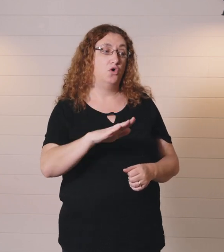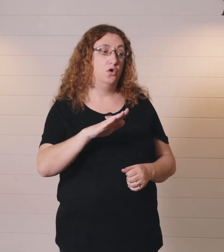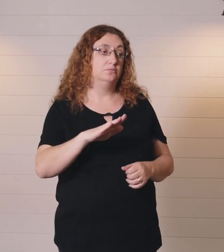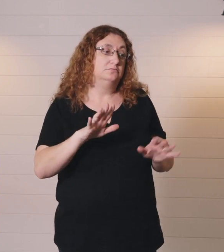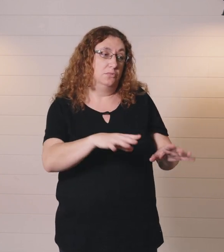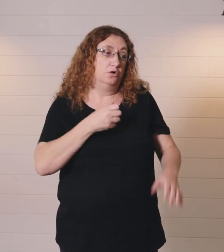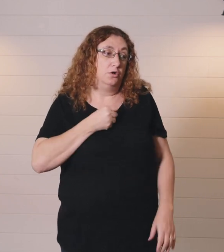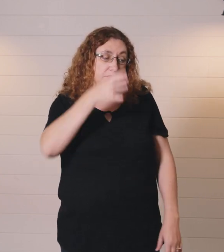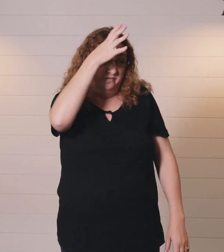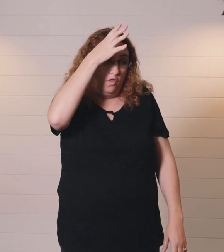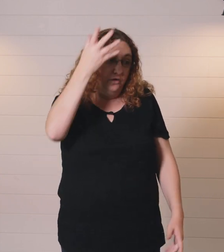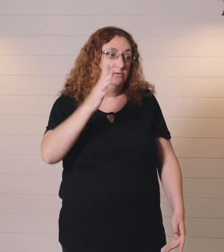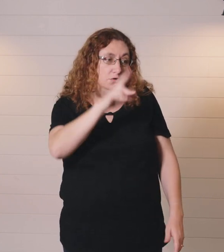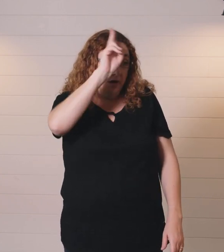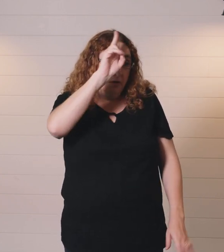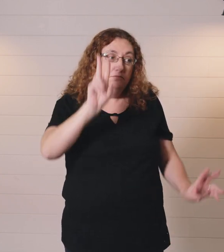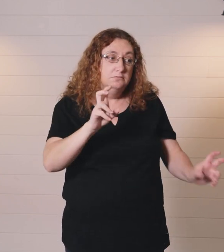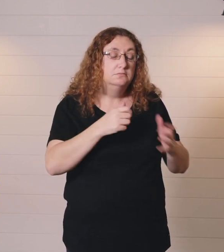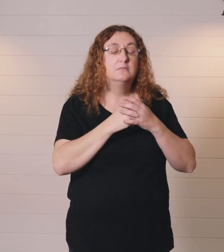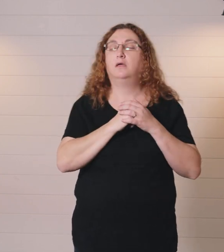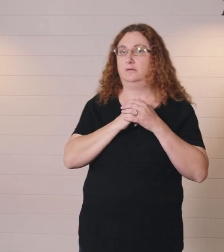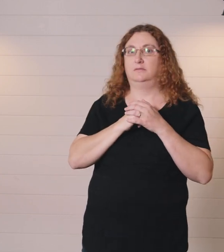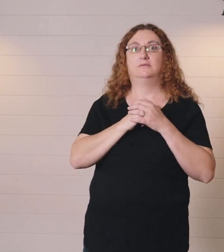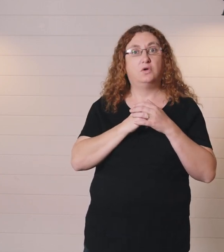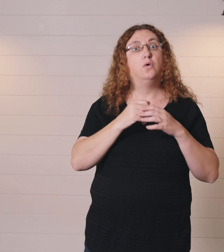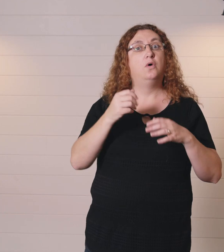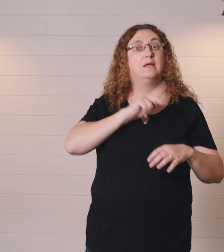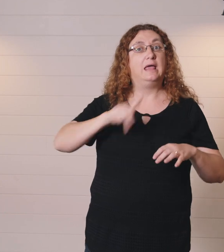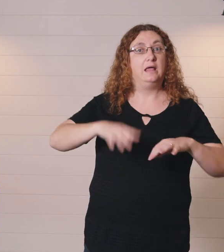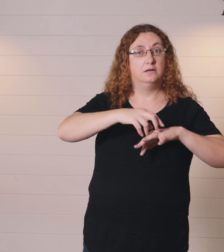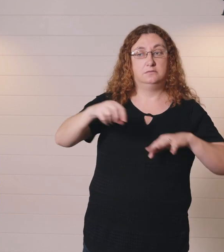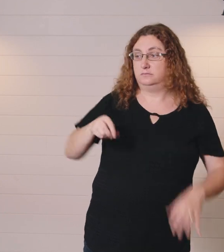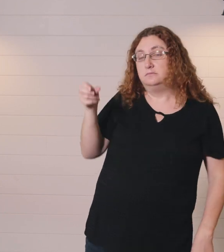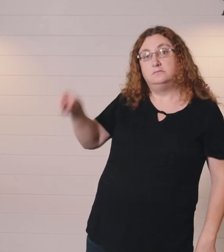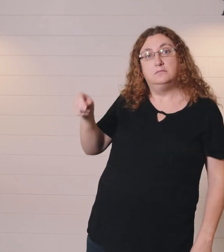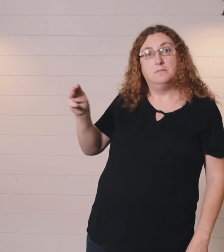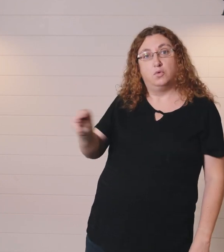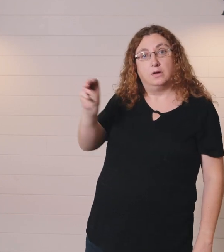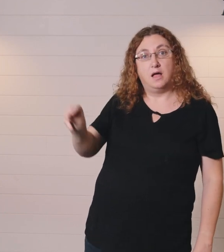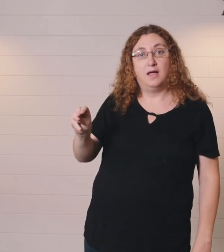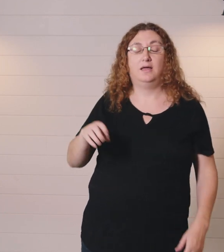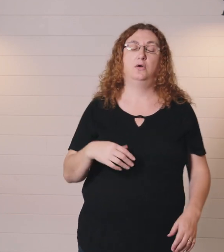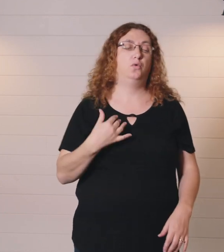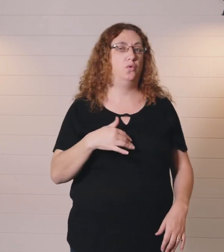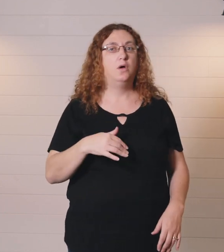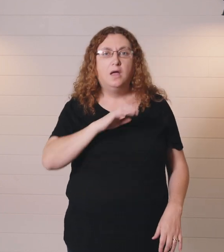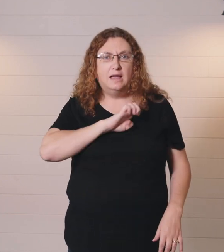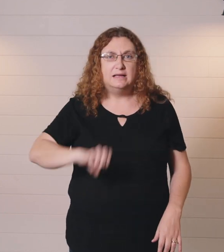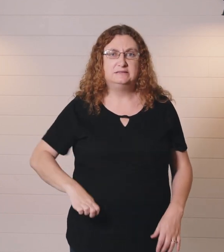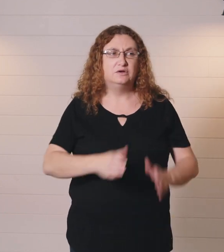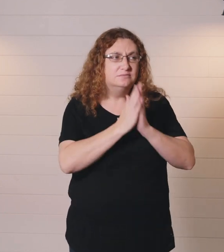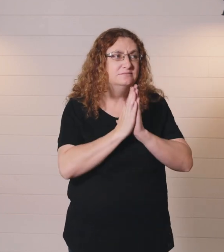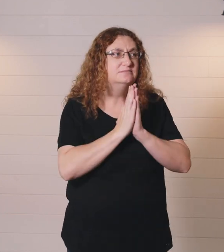from Haman, and presented it to Mordecai. And Esther appointed him over Haman's estate. Esther again pleaded